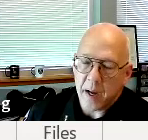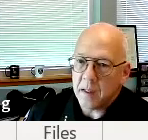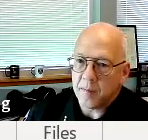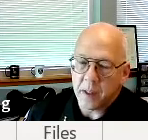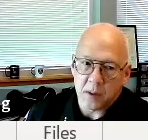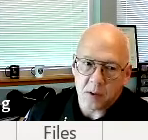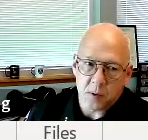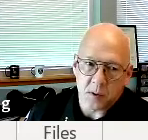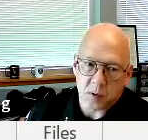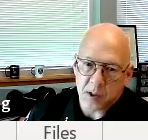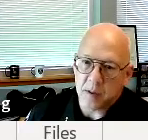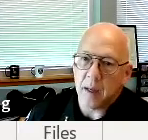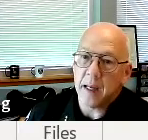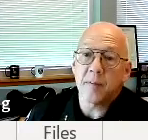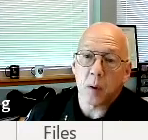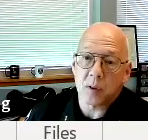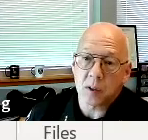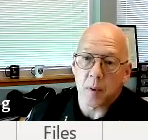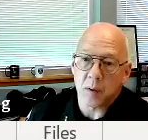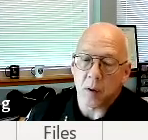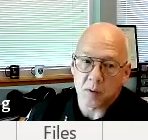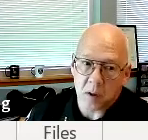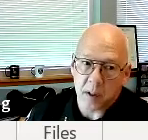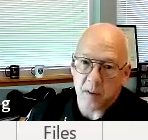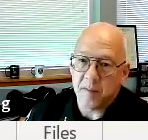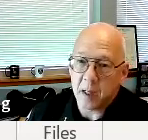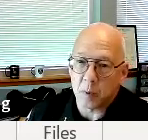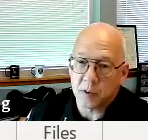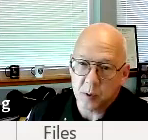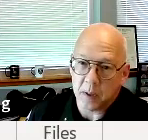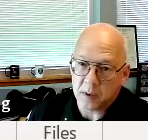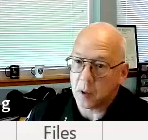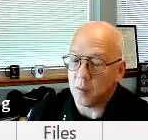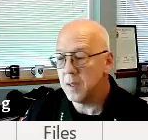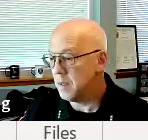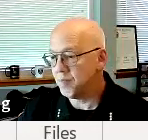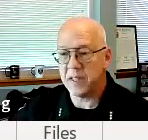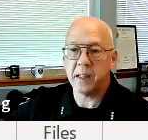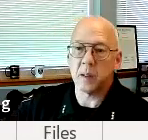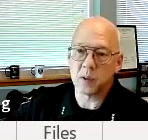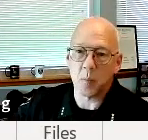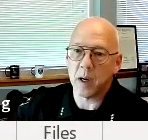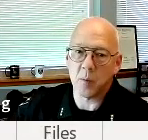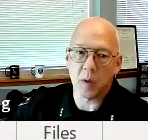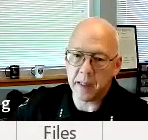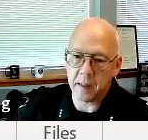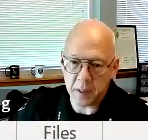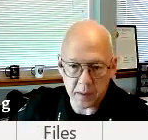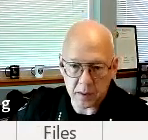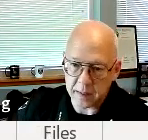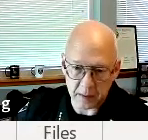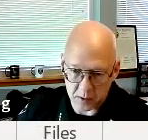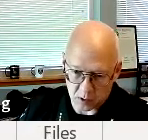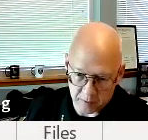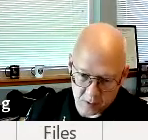be great if we could just use discretion if there was some other alternative available to us. So take them somewhere where they can